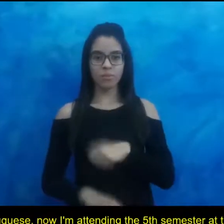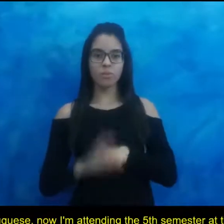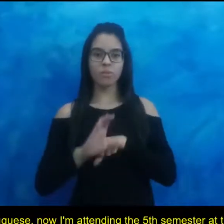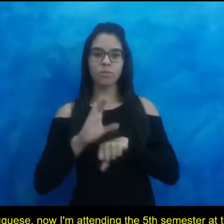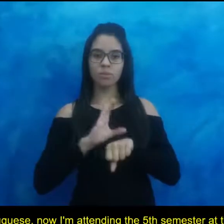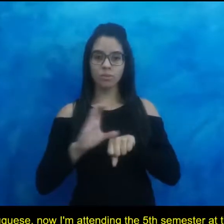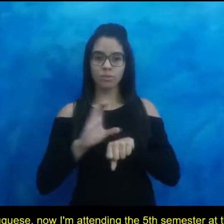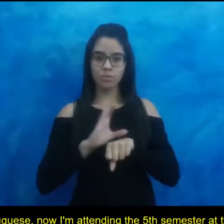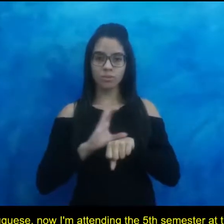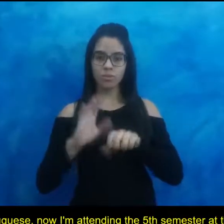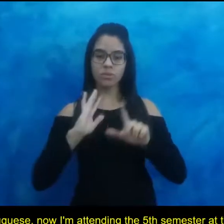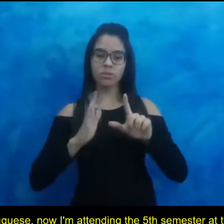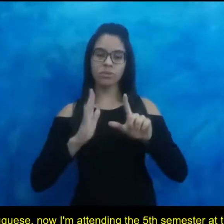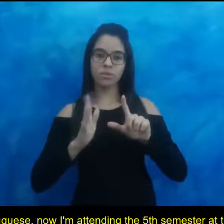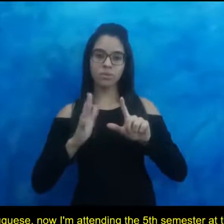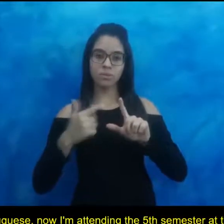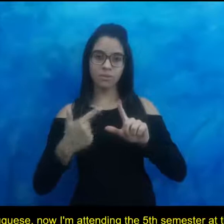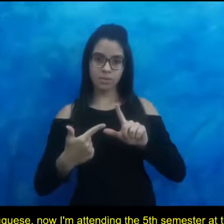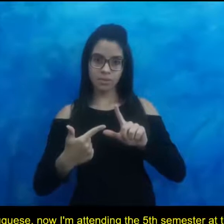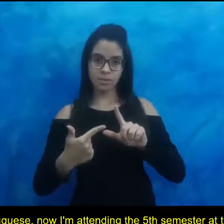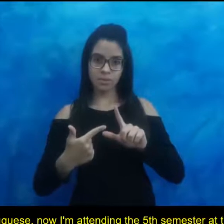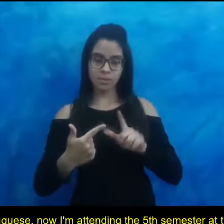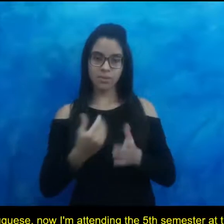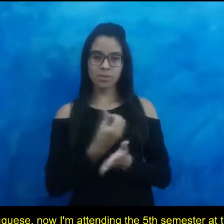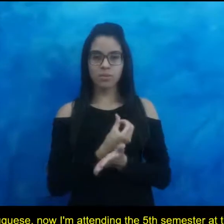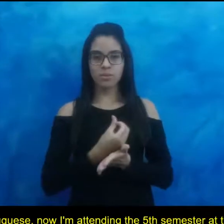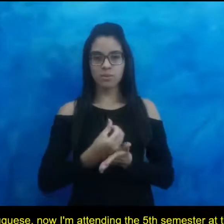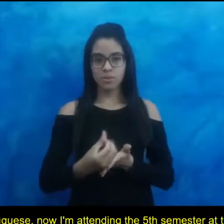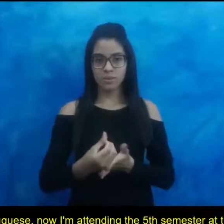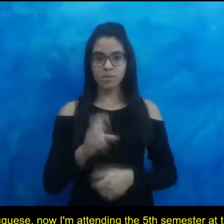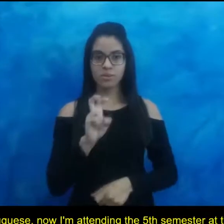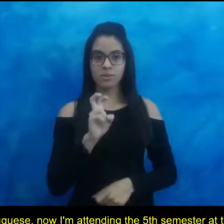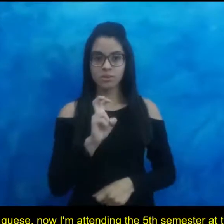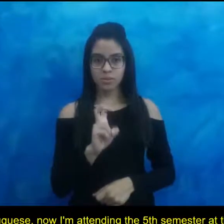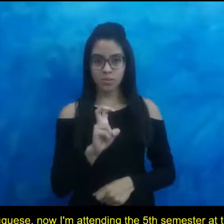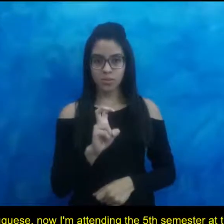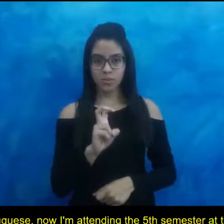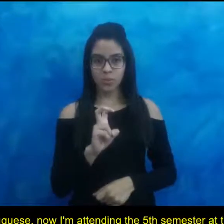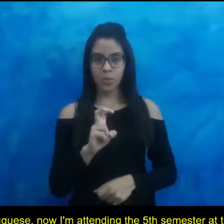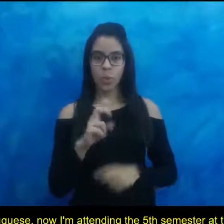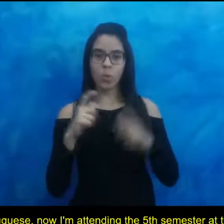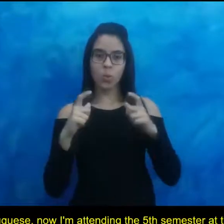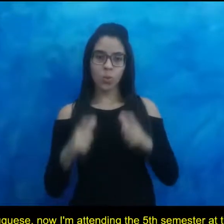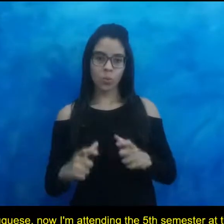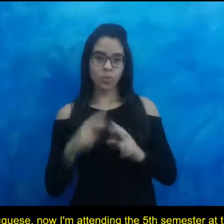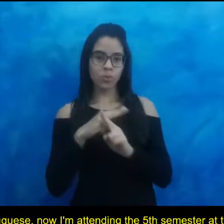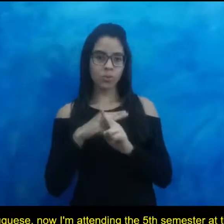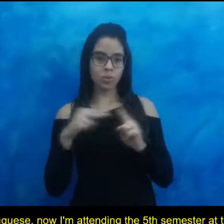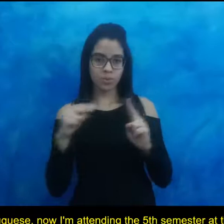study Libras Portuguese. Now I'm attending the 5th